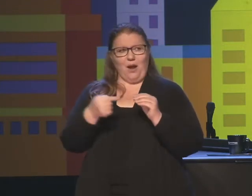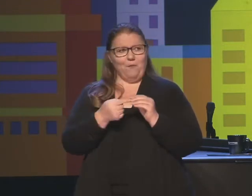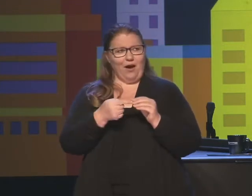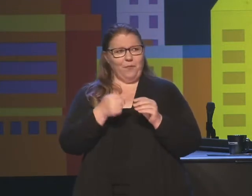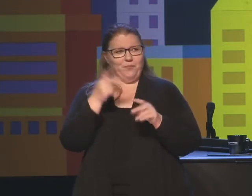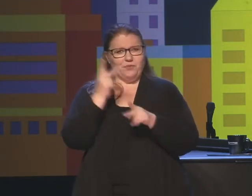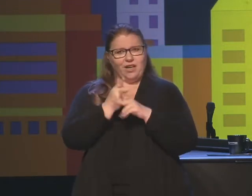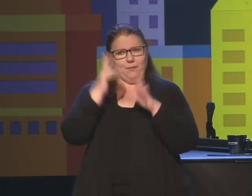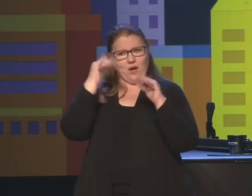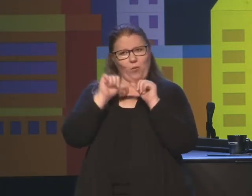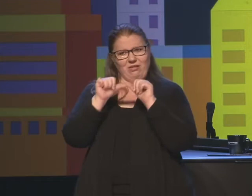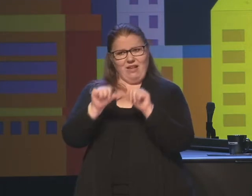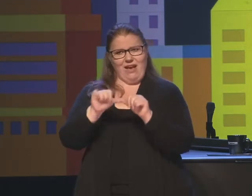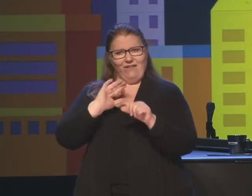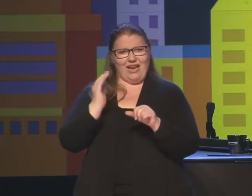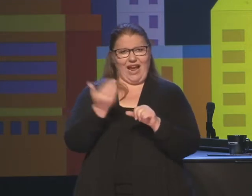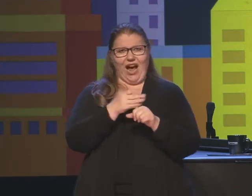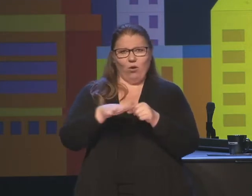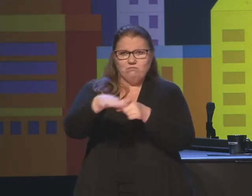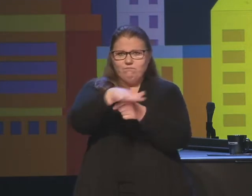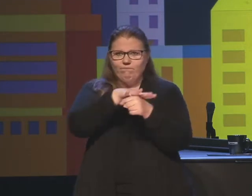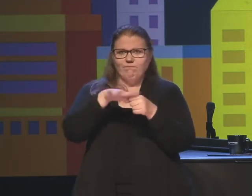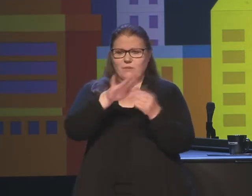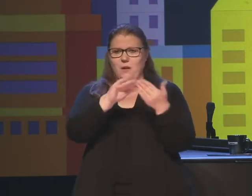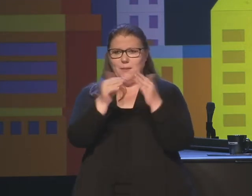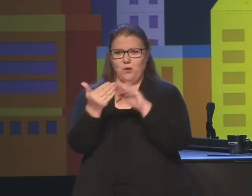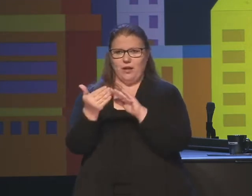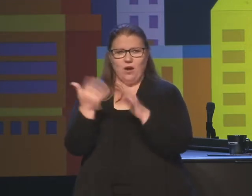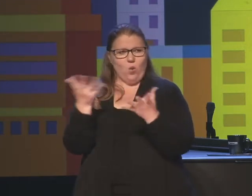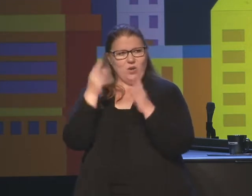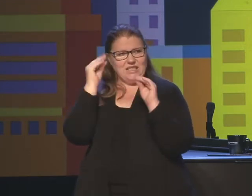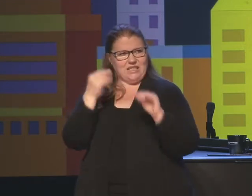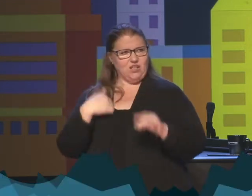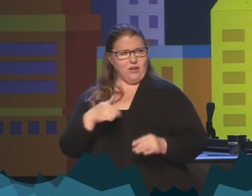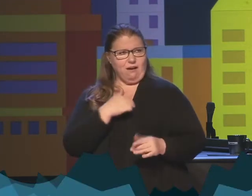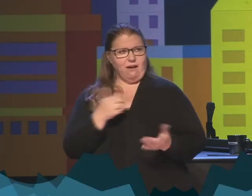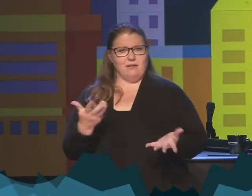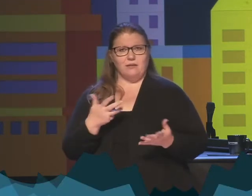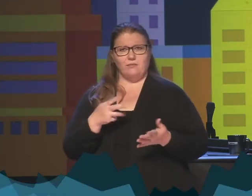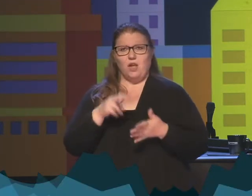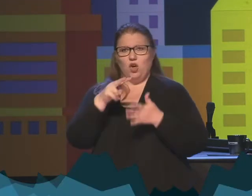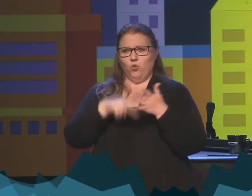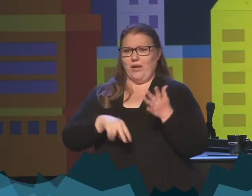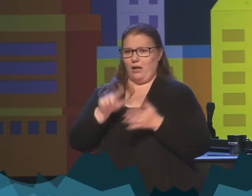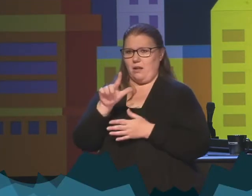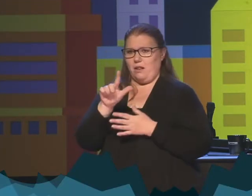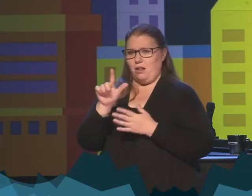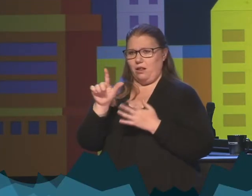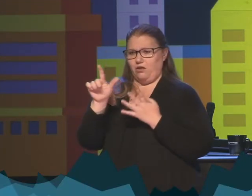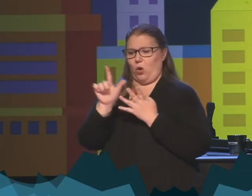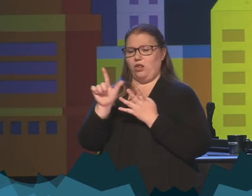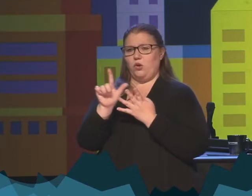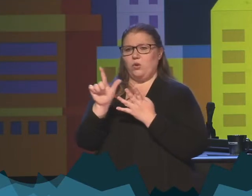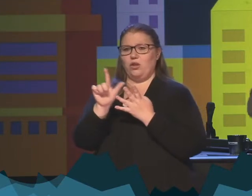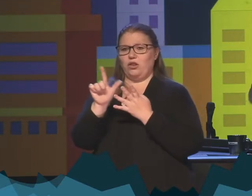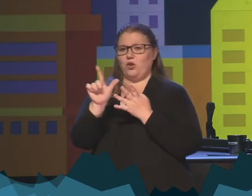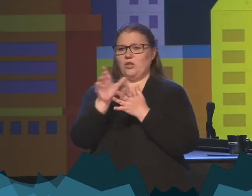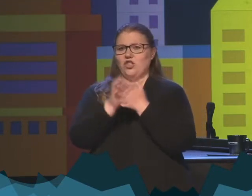hope alive in our broader community. Like, what could it teach us, right? So I want to read it from Luke chapter 8, right? So Luke chapter